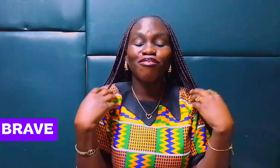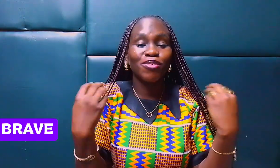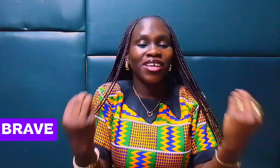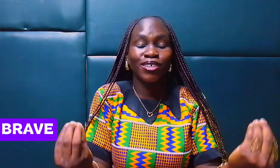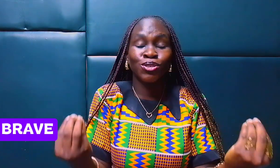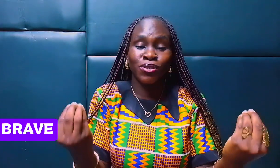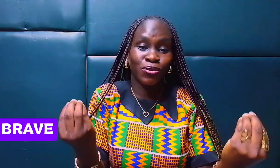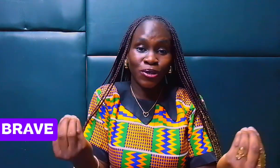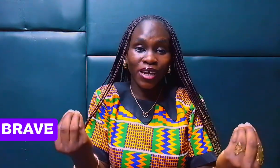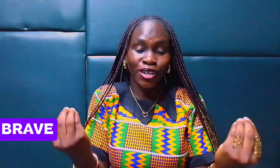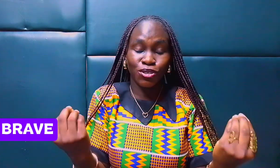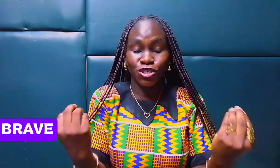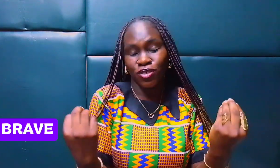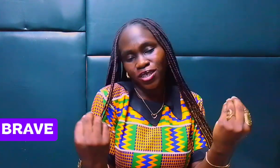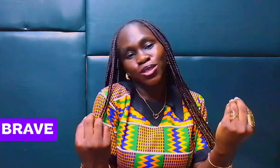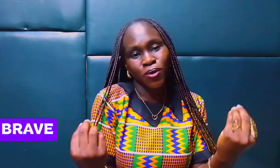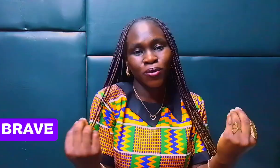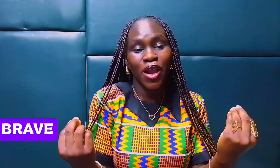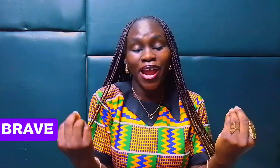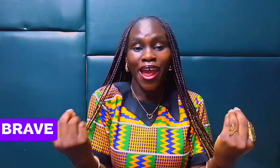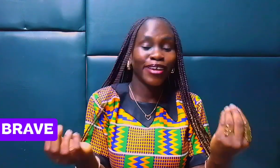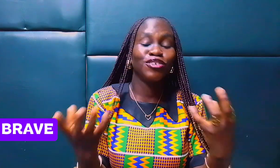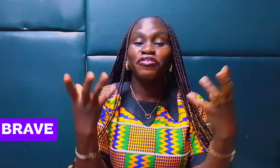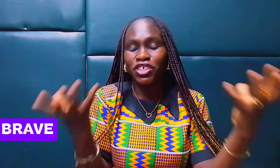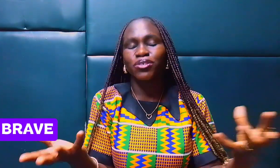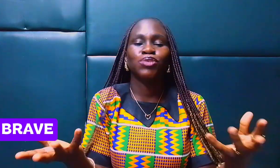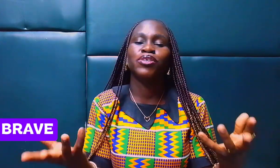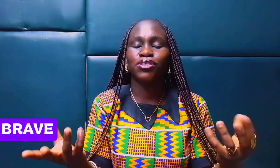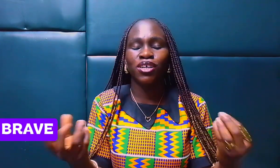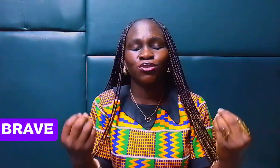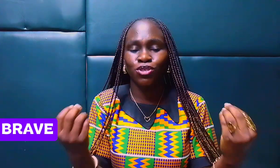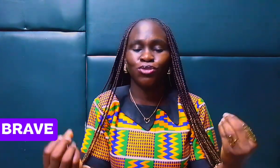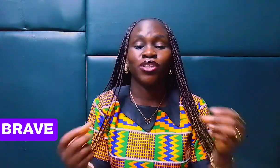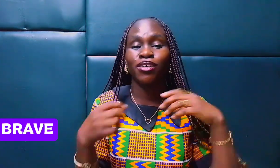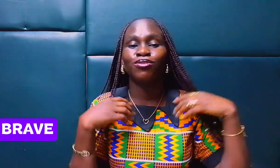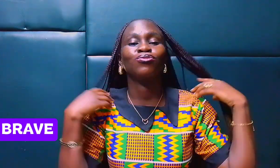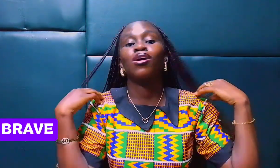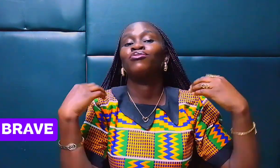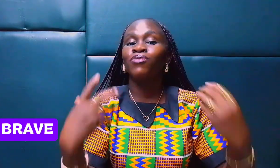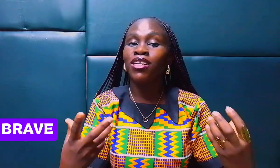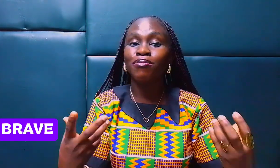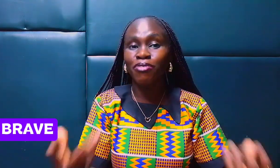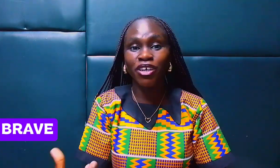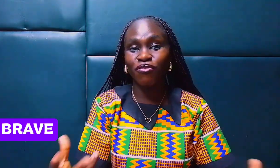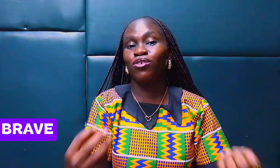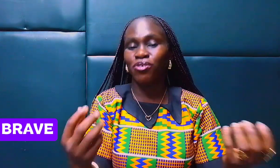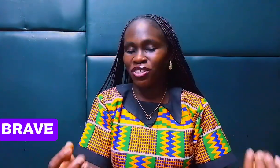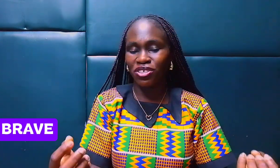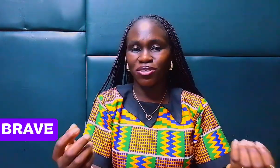Have both hands doing the work and your shoulders as well, and your facial expression has to show that you are really brave, you're courageous.